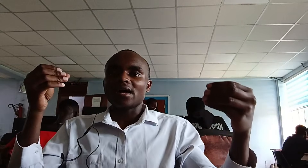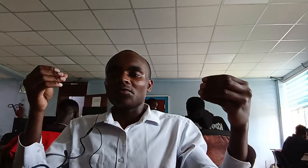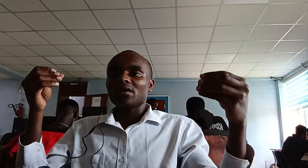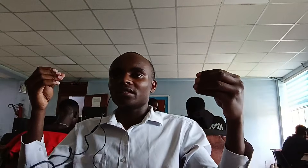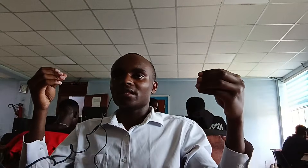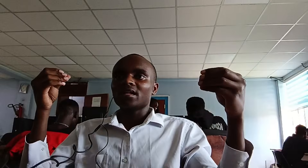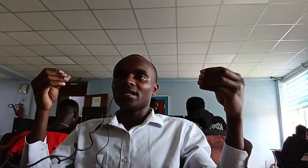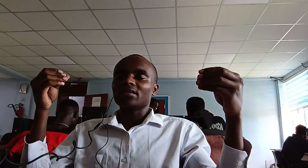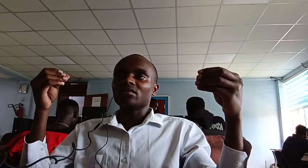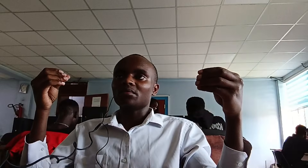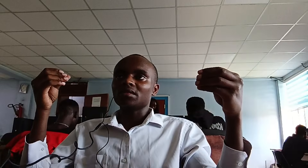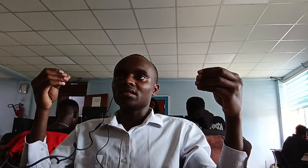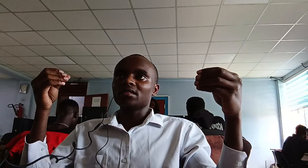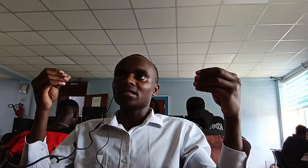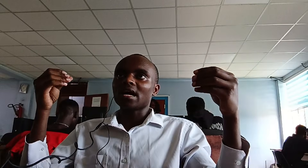have another length representing